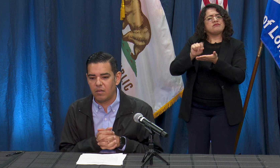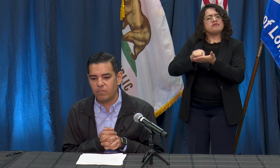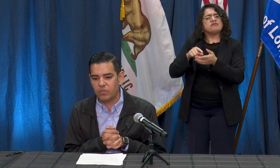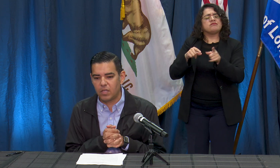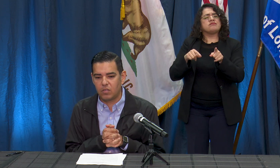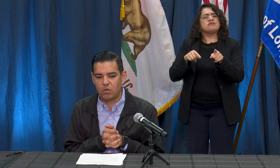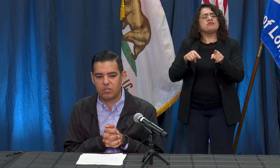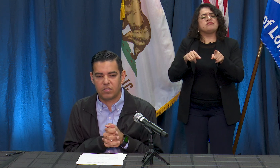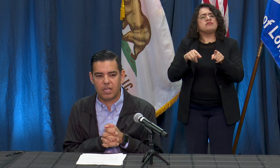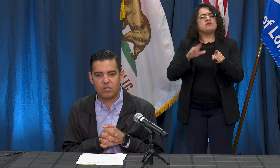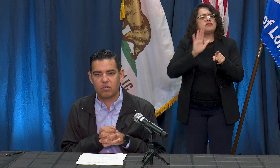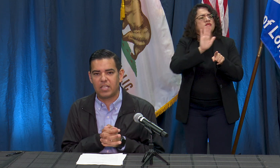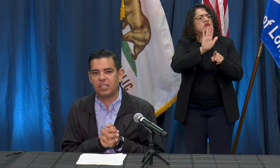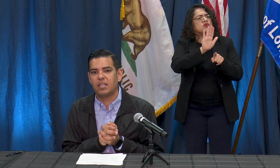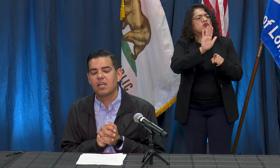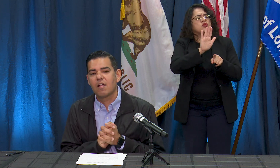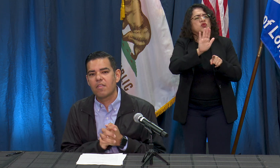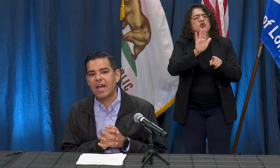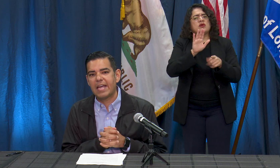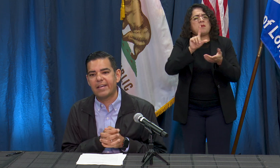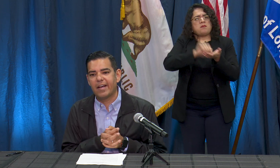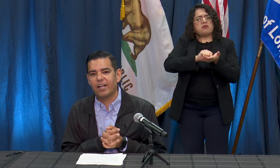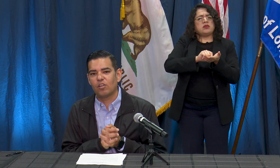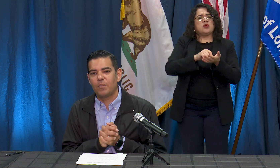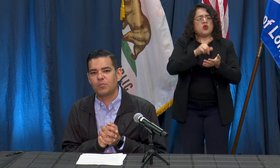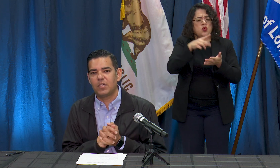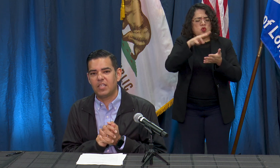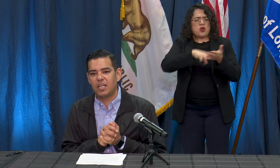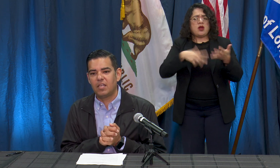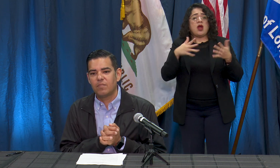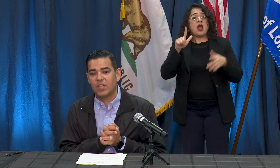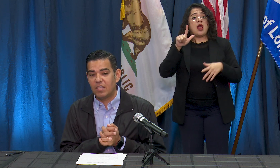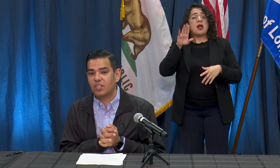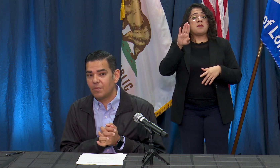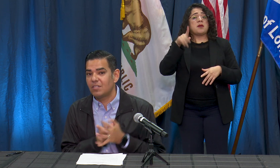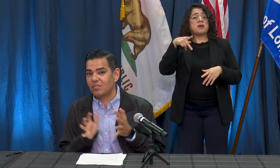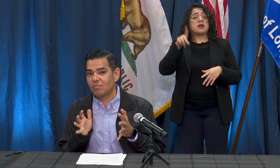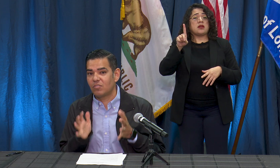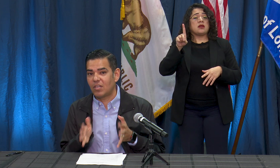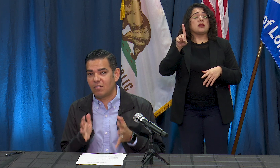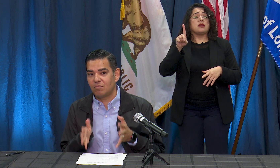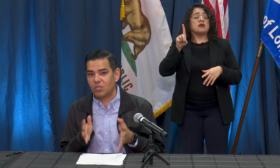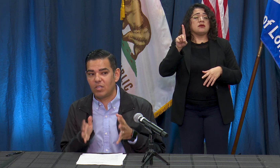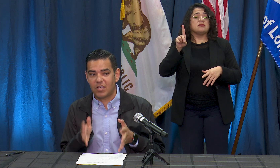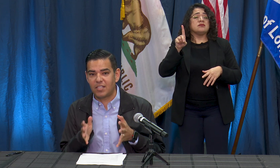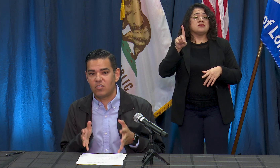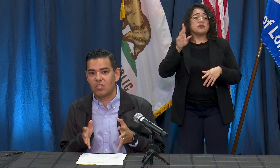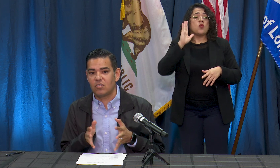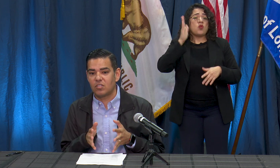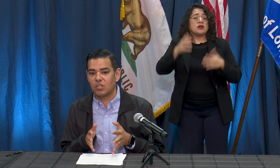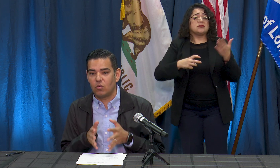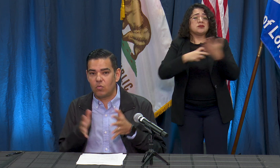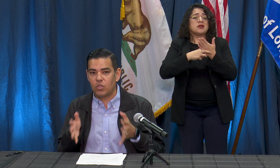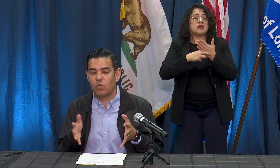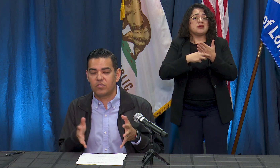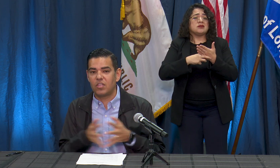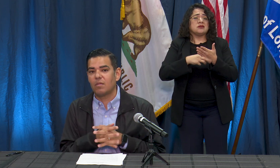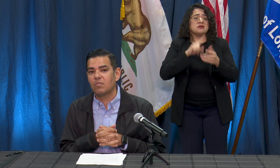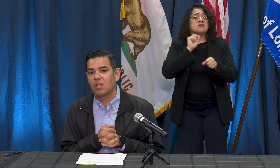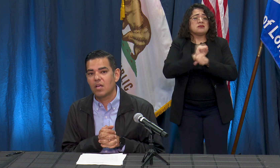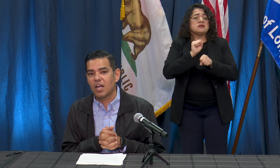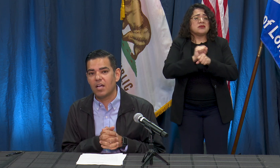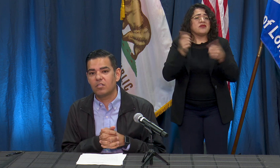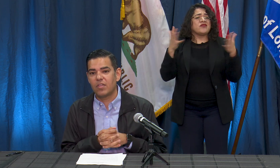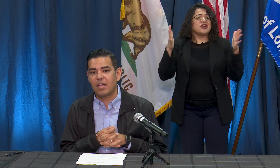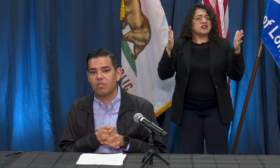think yours, Haley, that Long Beach PD is going to be doing citations, and so you will see